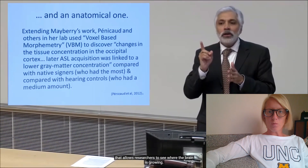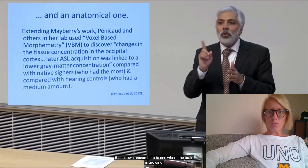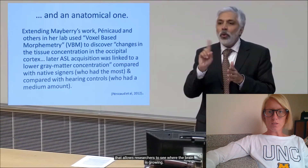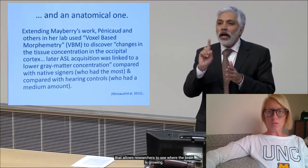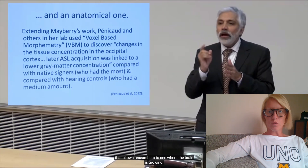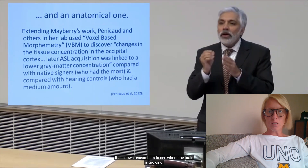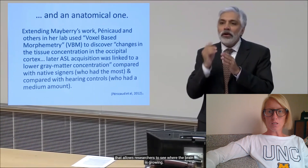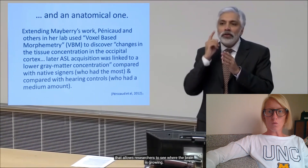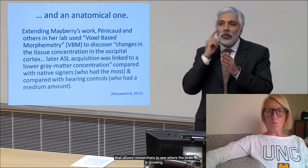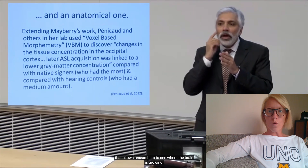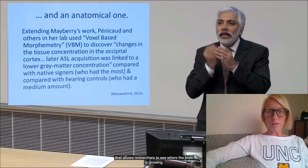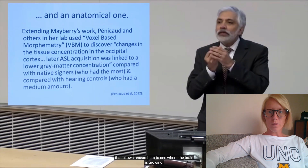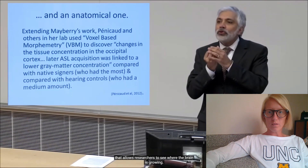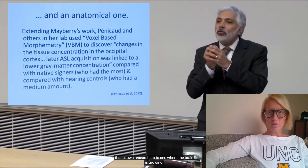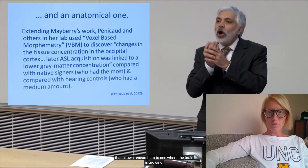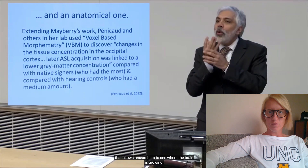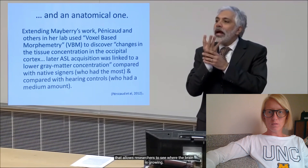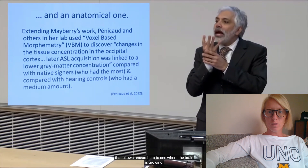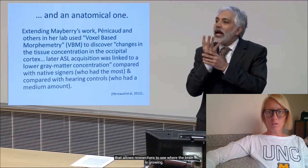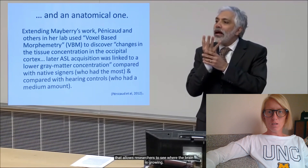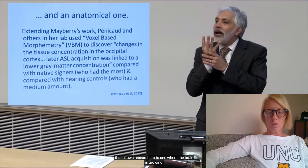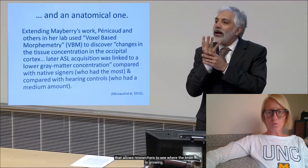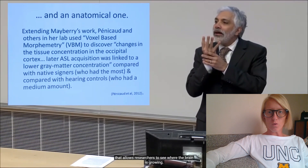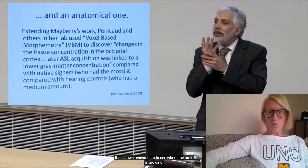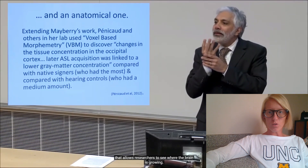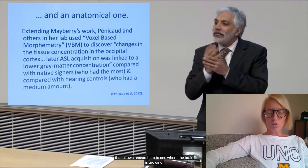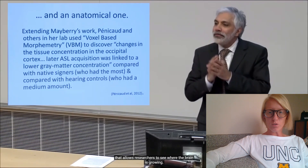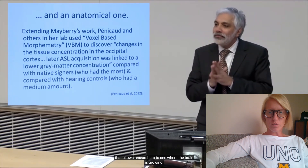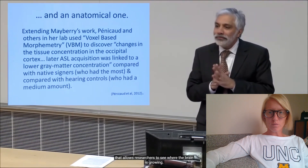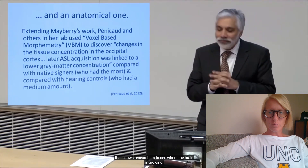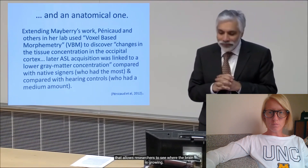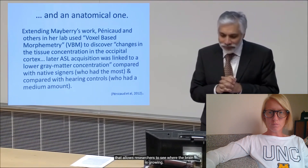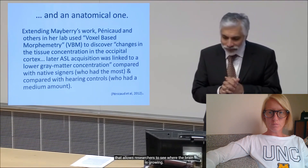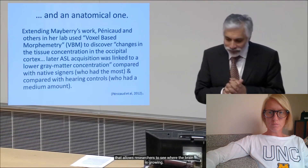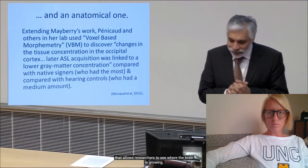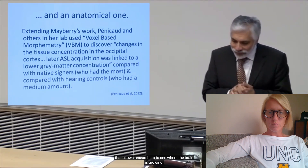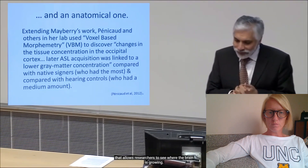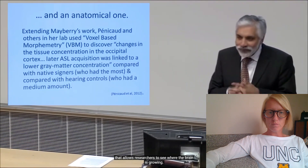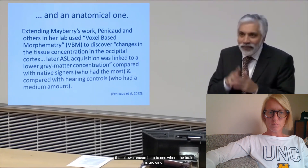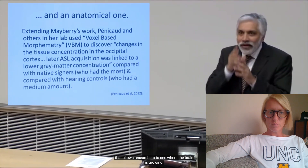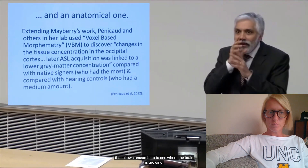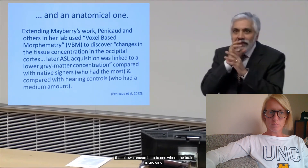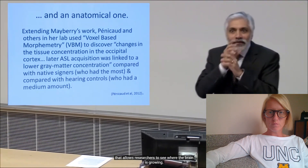that allows researchers to see where the brain is growing.